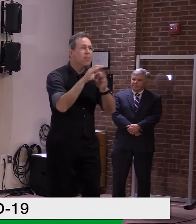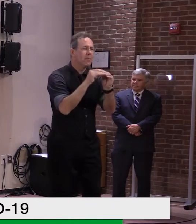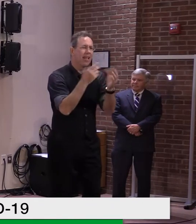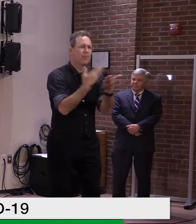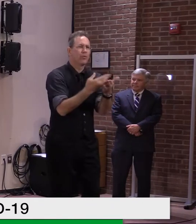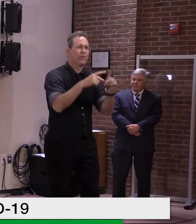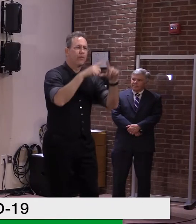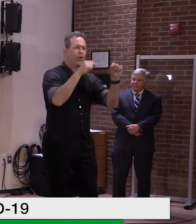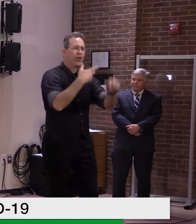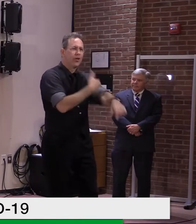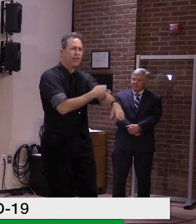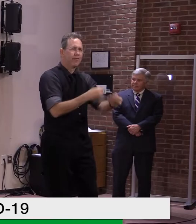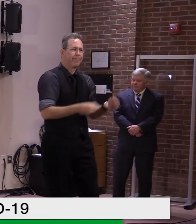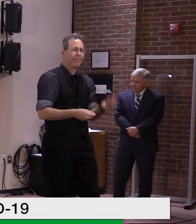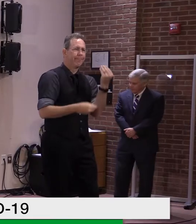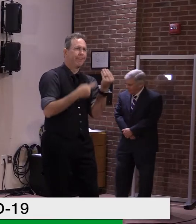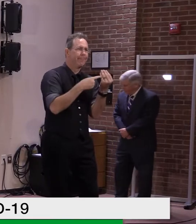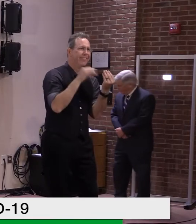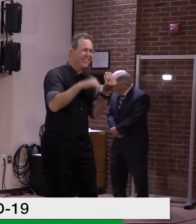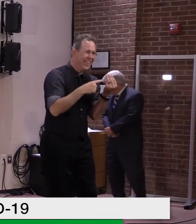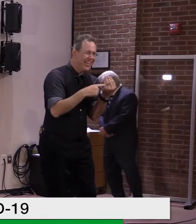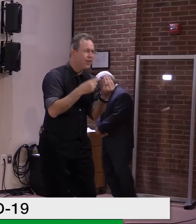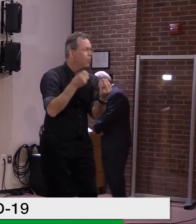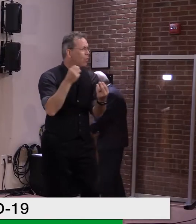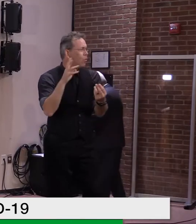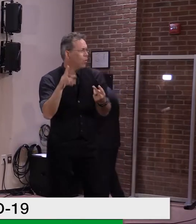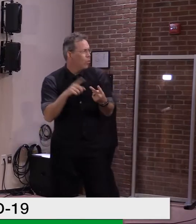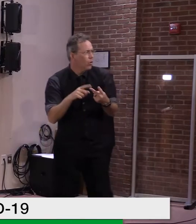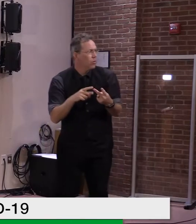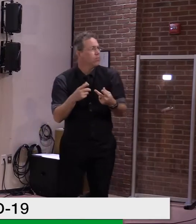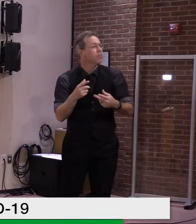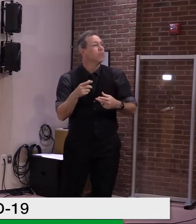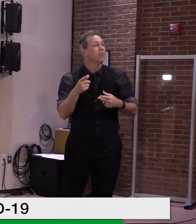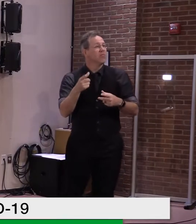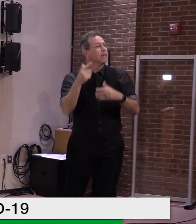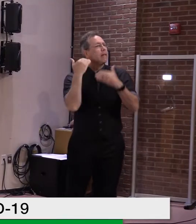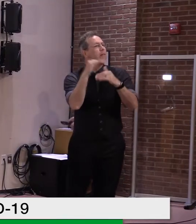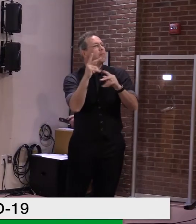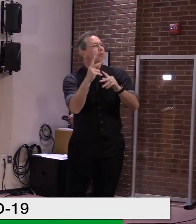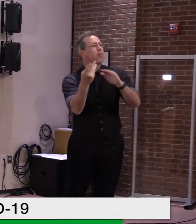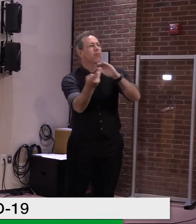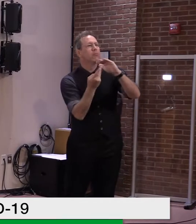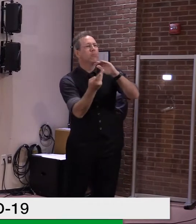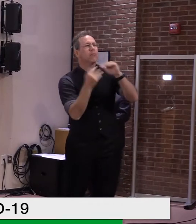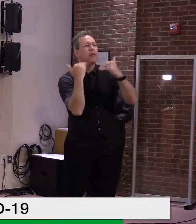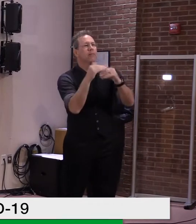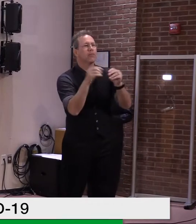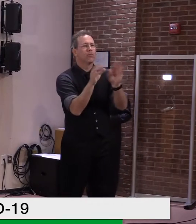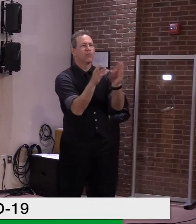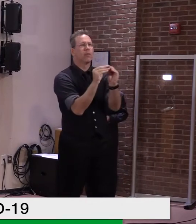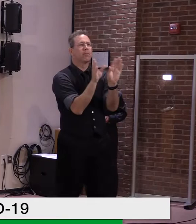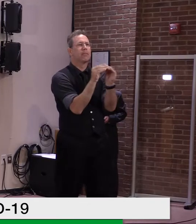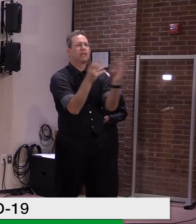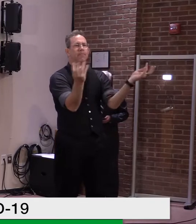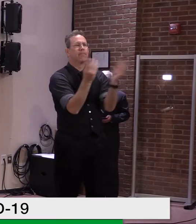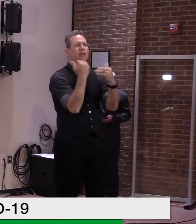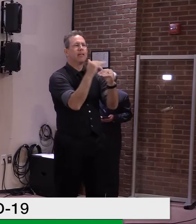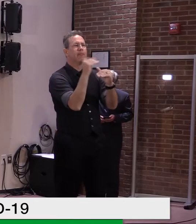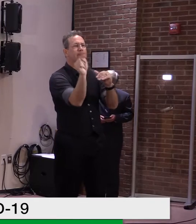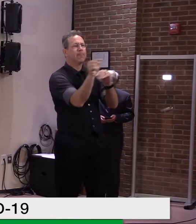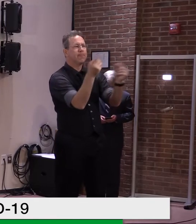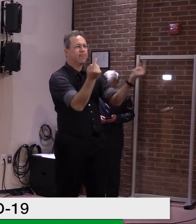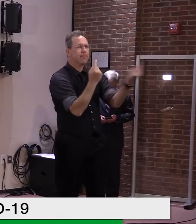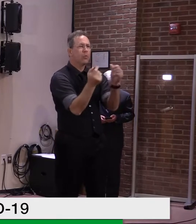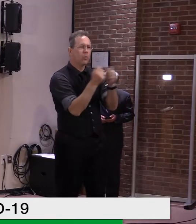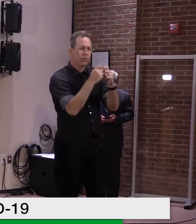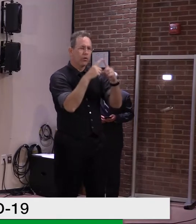that had the vaccine shots. Just wondering, as far as the state is concerned, what is the latest advice you're giving